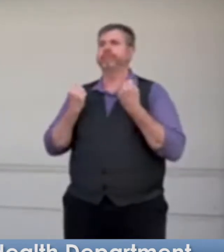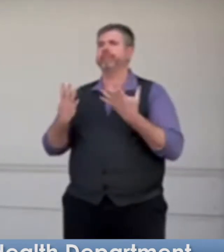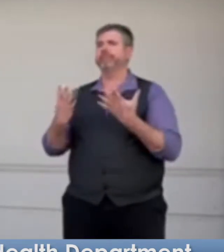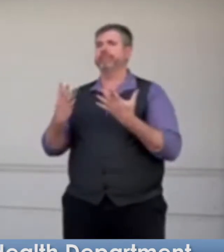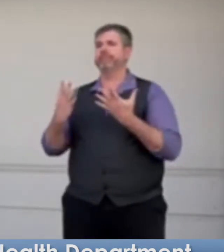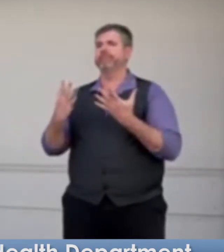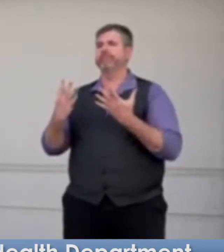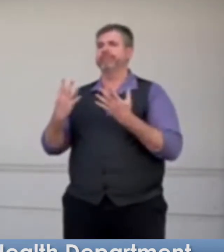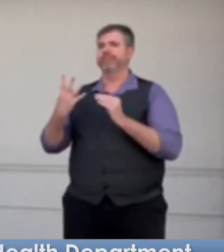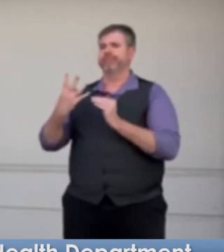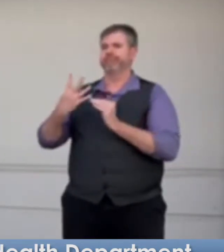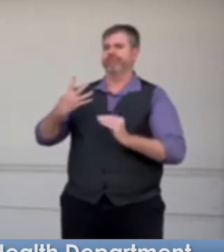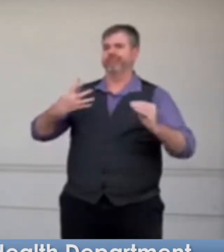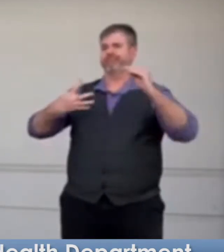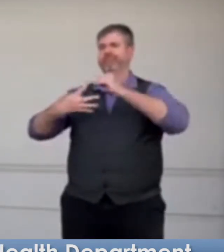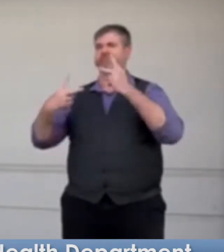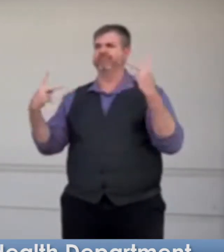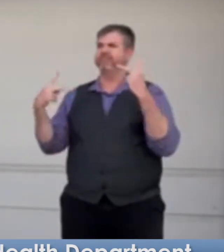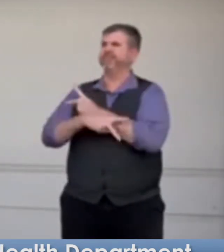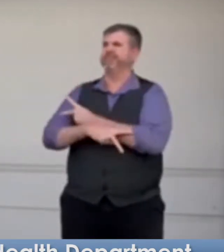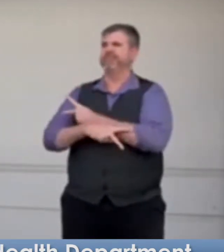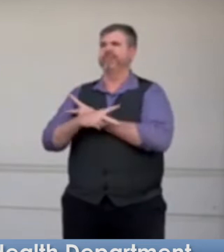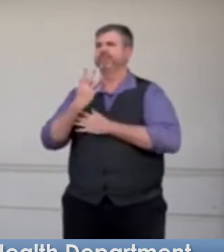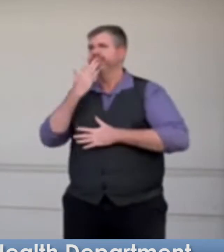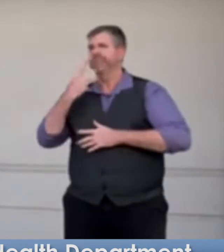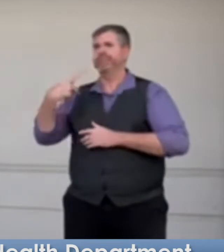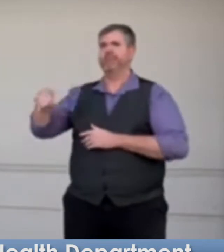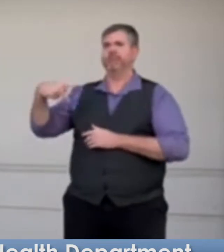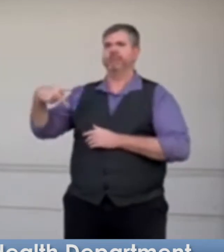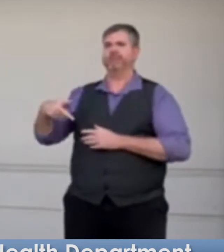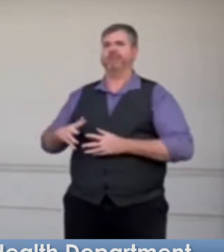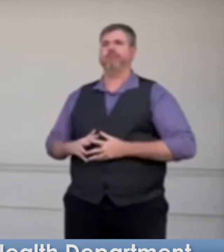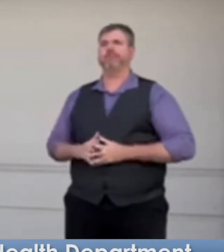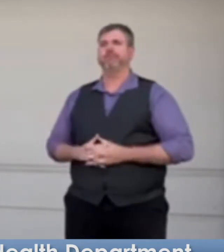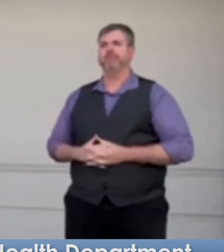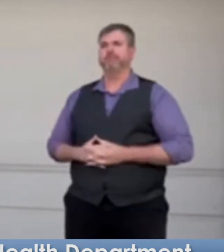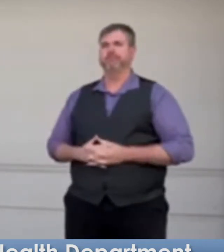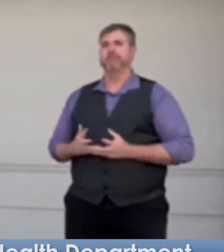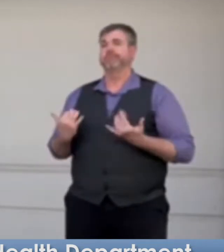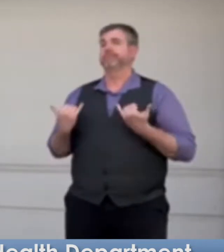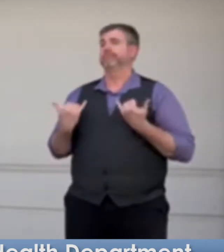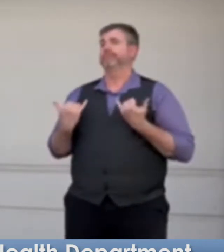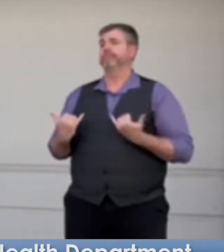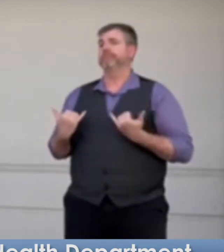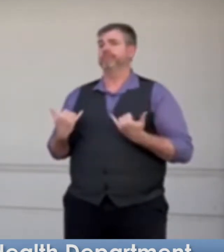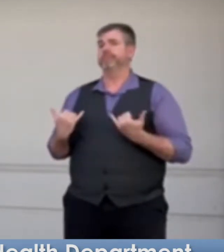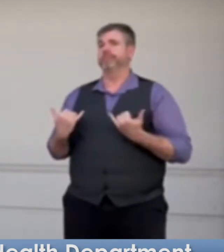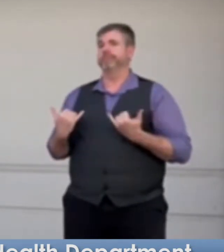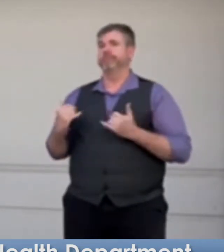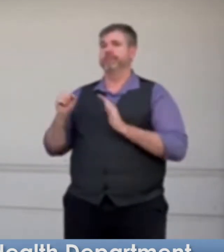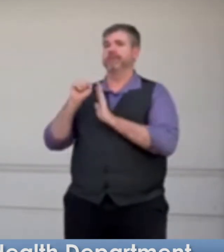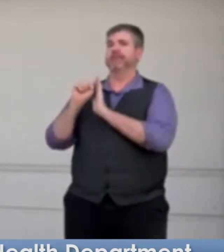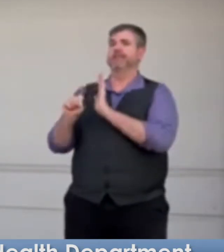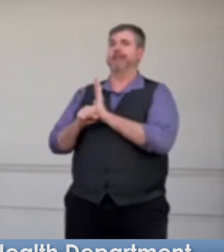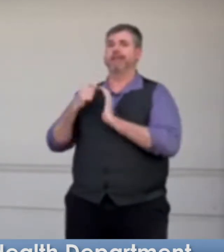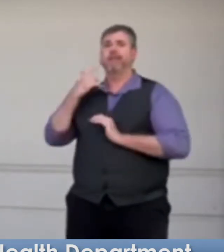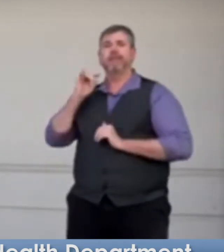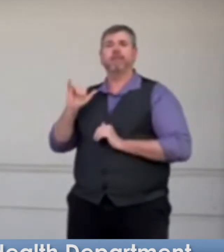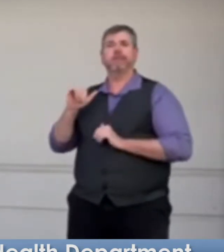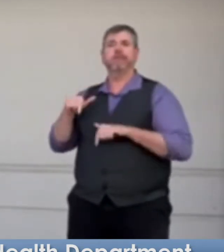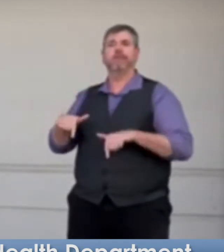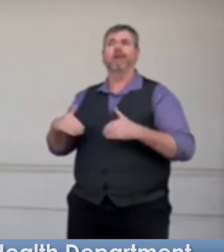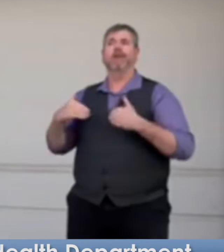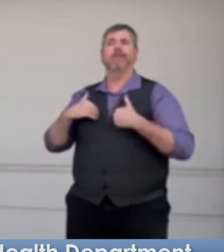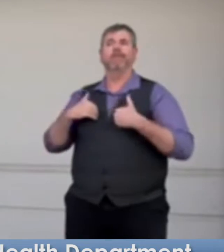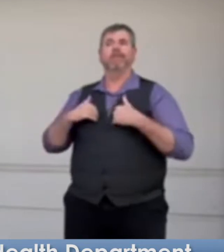framework. The state has made some adjustments. They've applied what they call their emergency brake, given